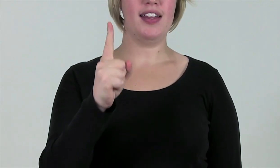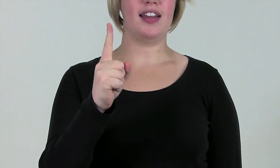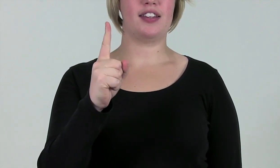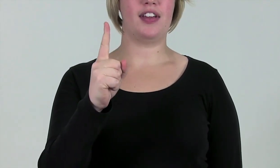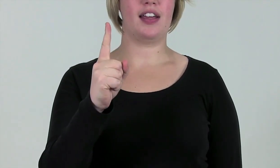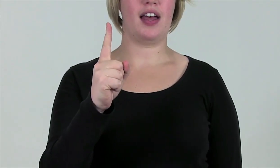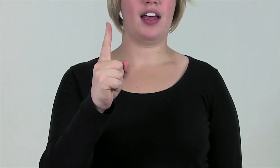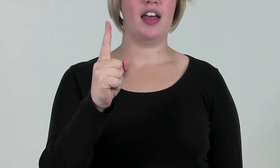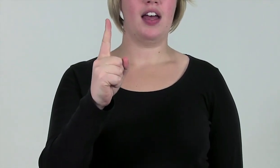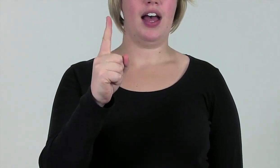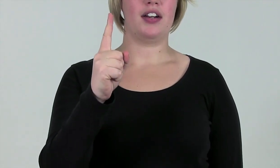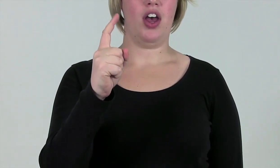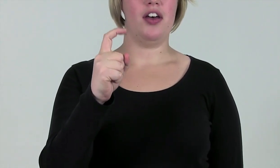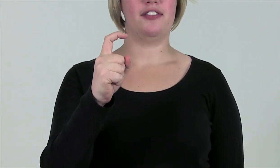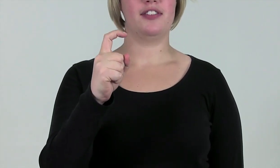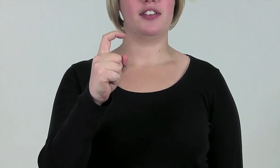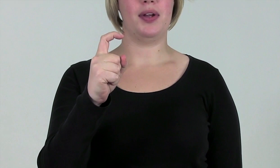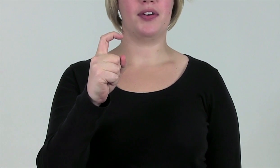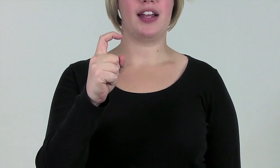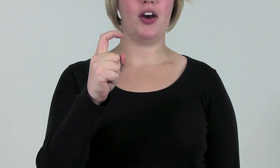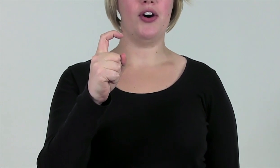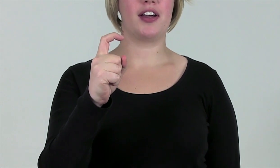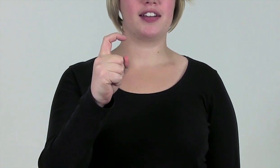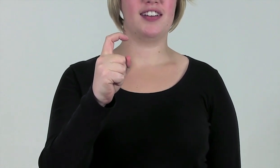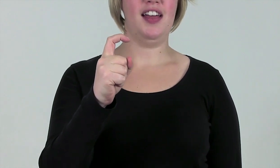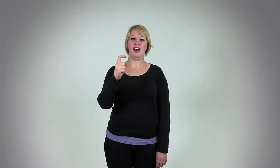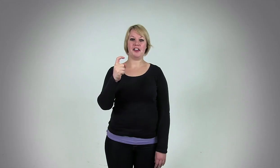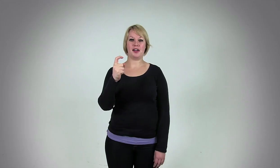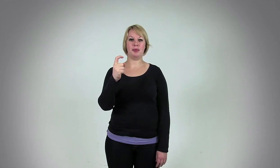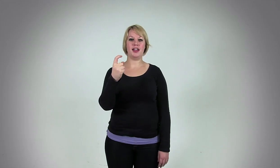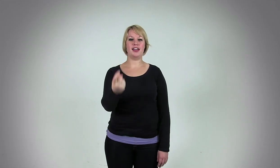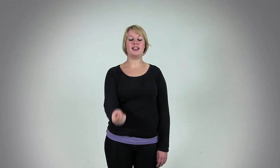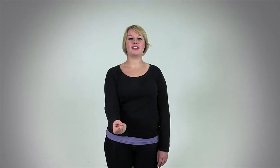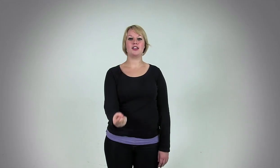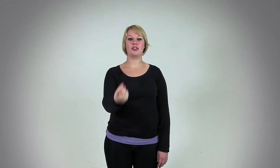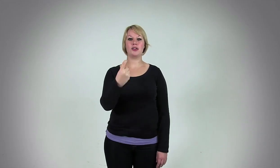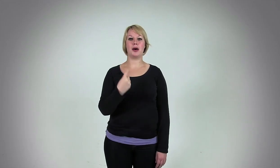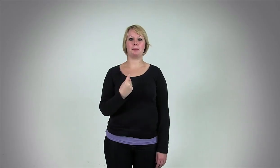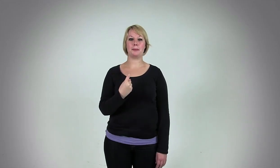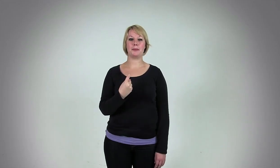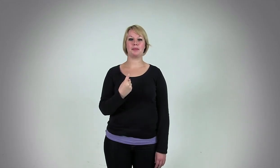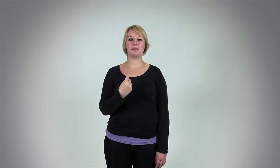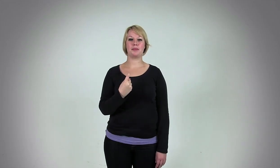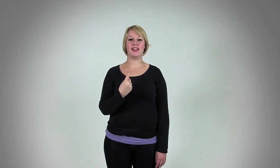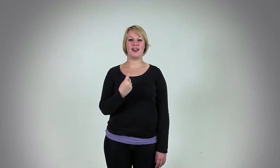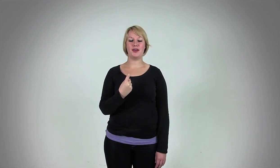index finger and curve, so it looks like a hook. Our example is to come. Now you have a